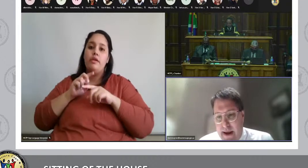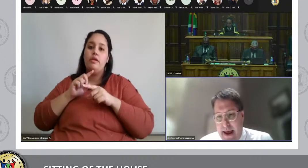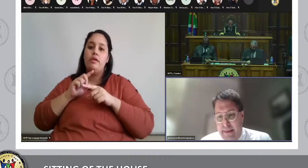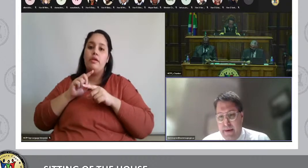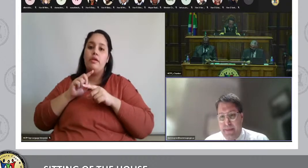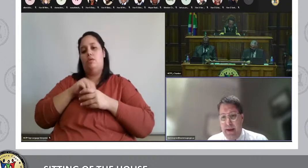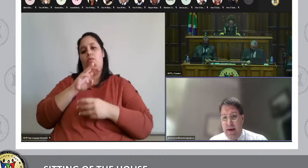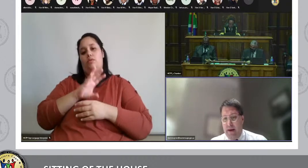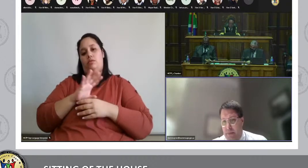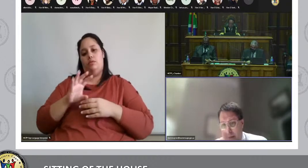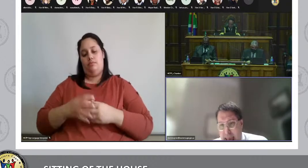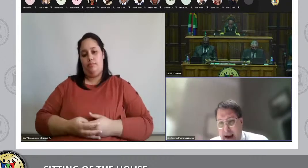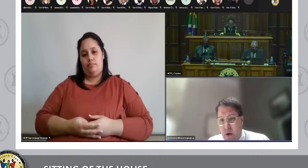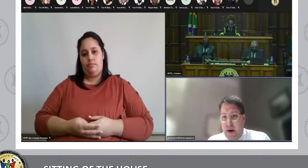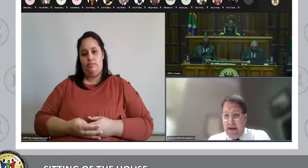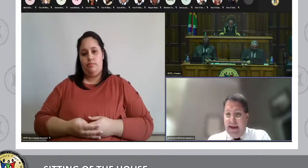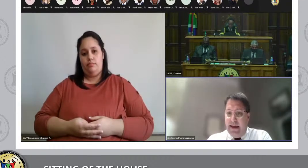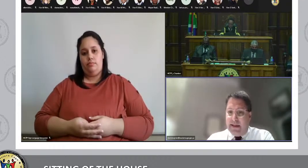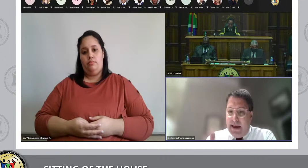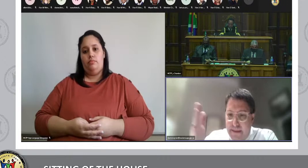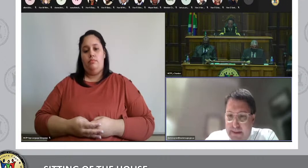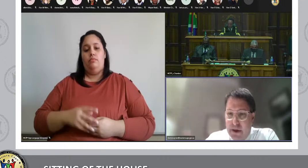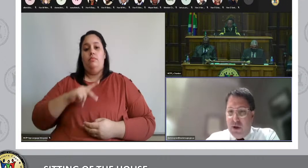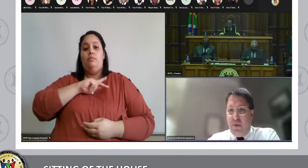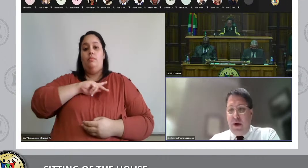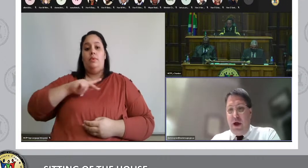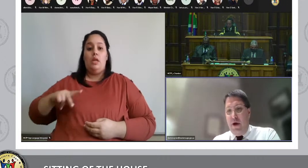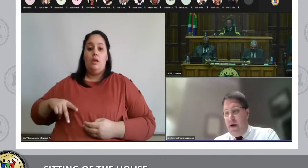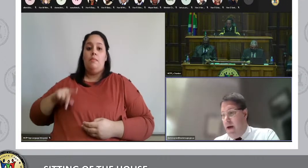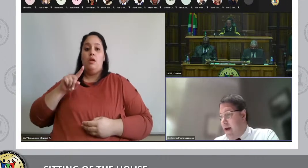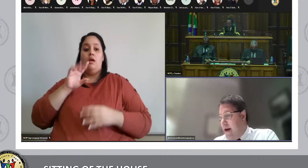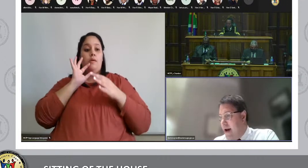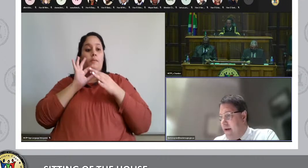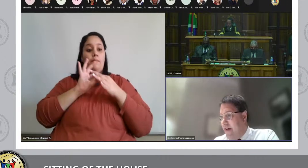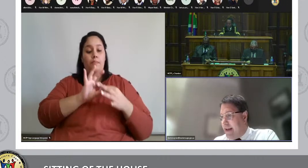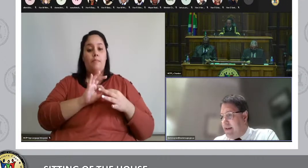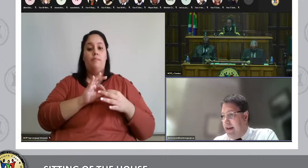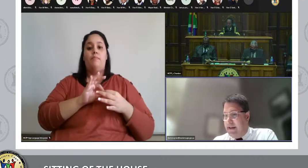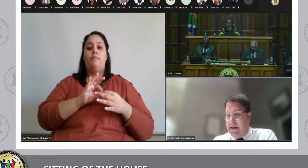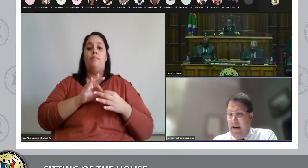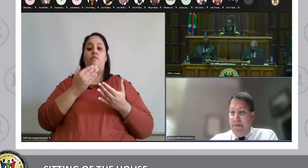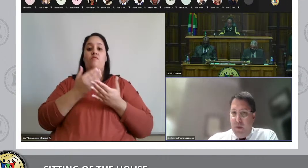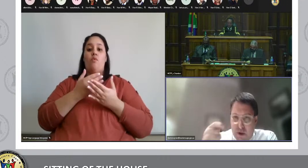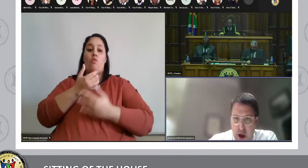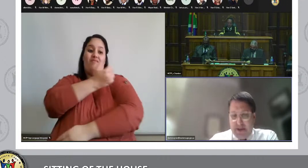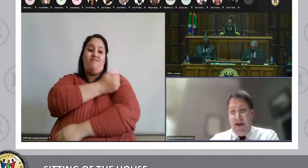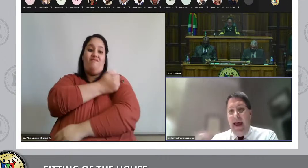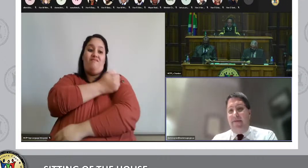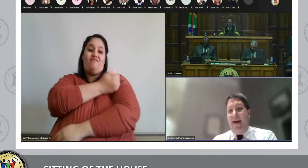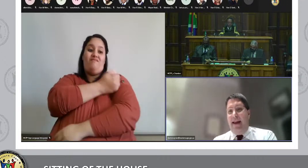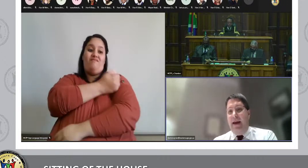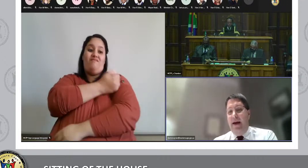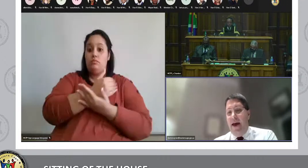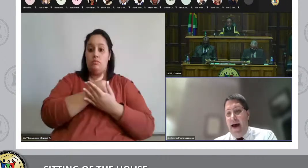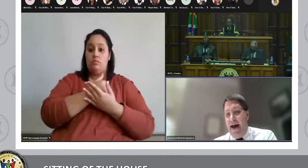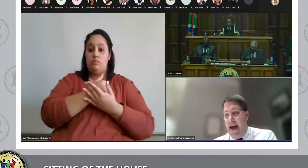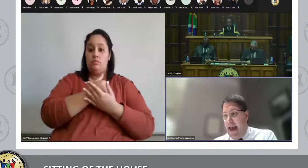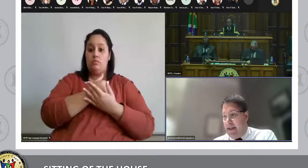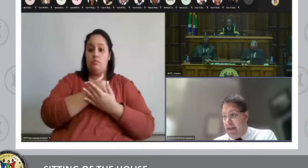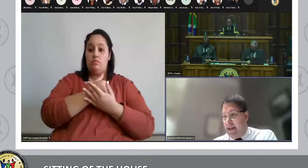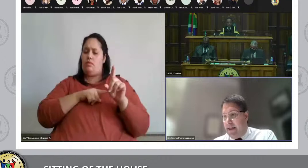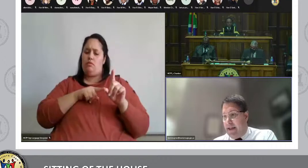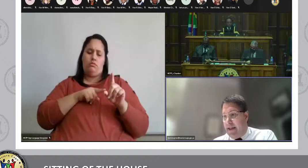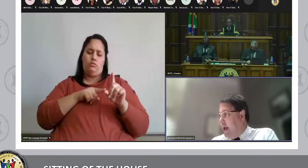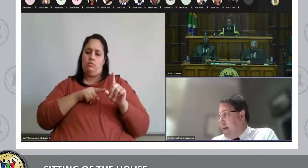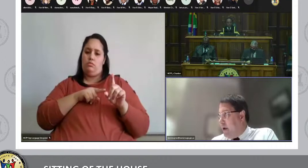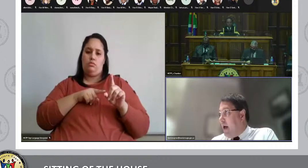the Western Cape. Premier Alan Wendy's commitment to procure vaccines was not a failure,